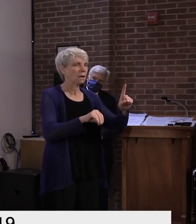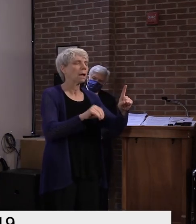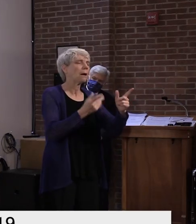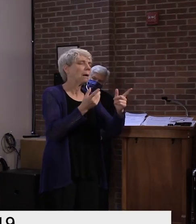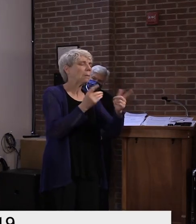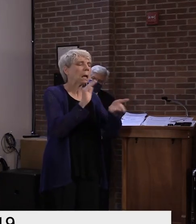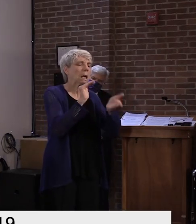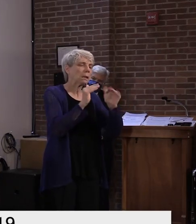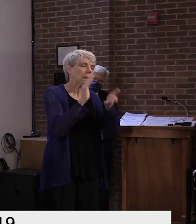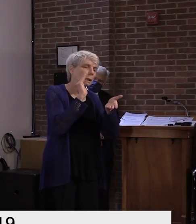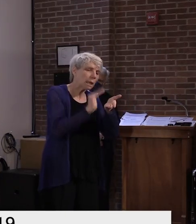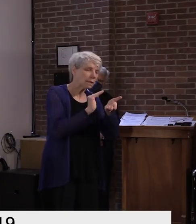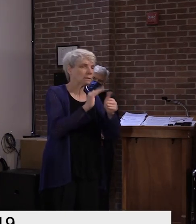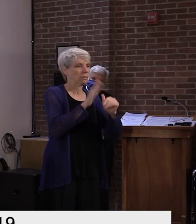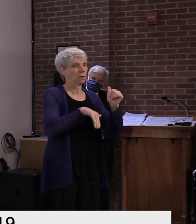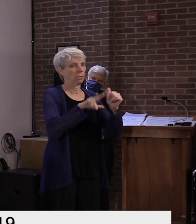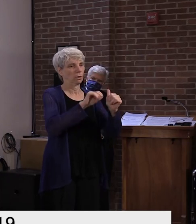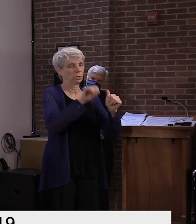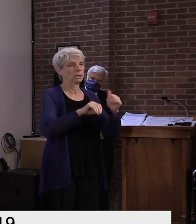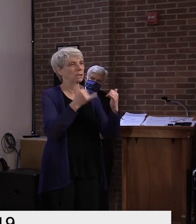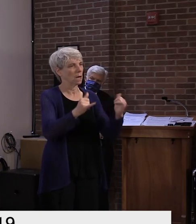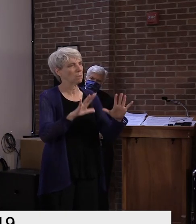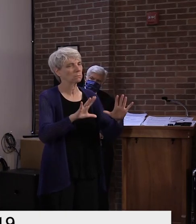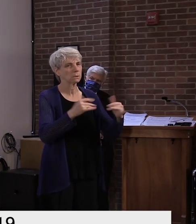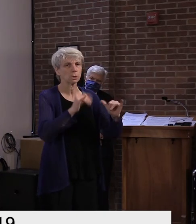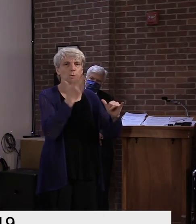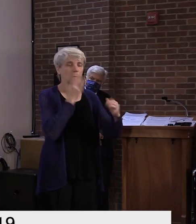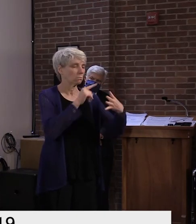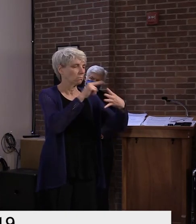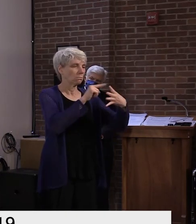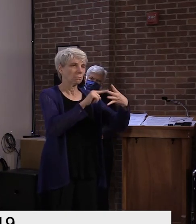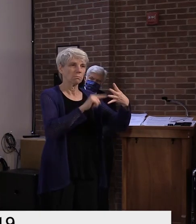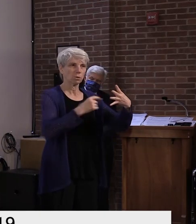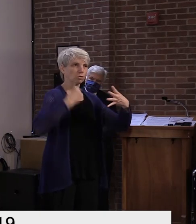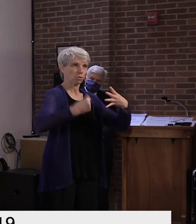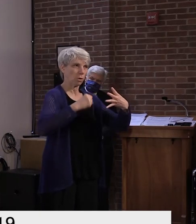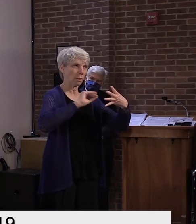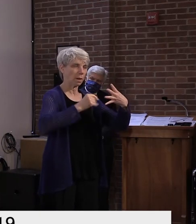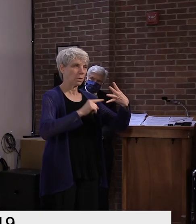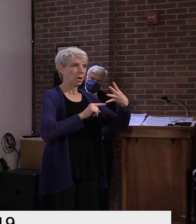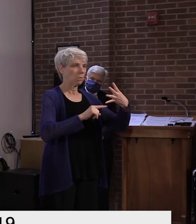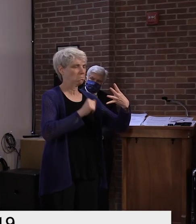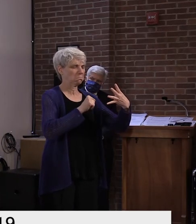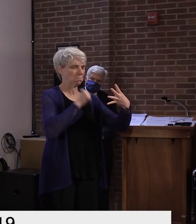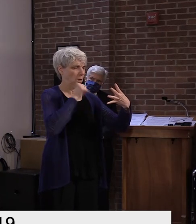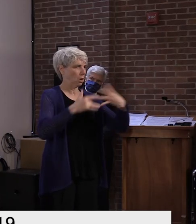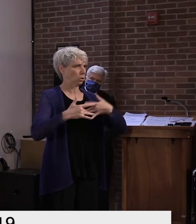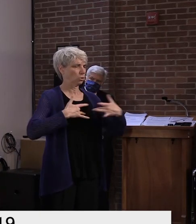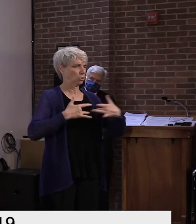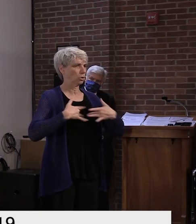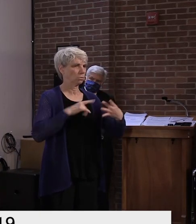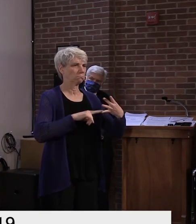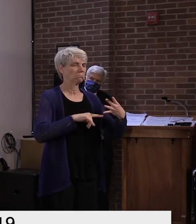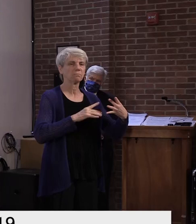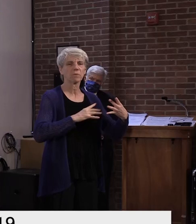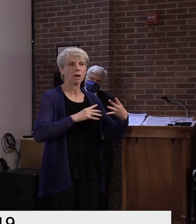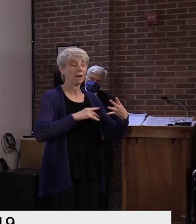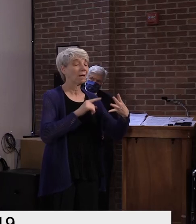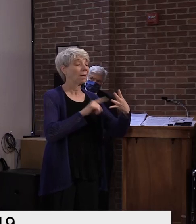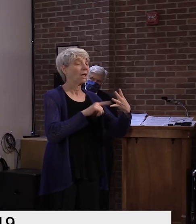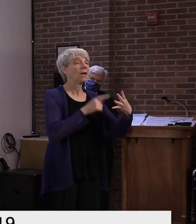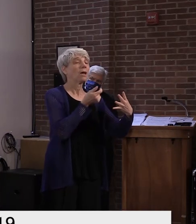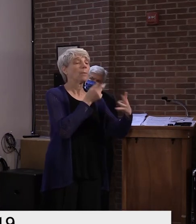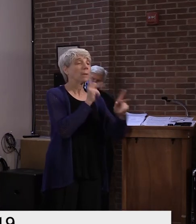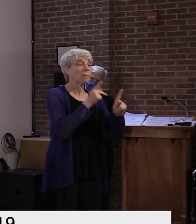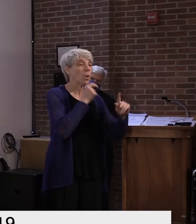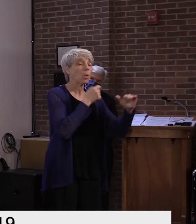are trending in a favorable direction, it's not something that gives us concern at this time. And in fact, as it relates to COVID,